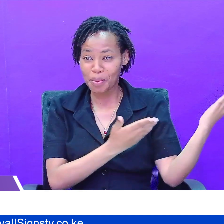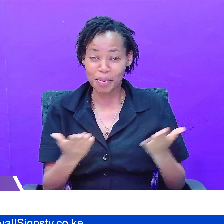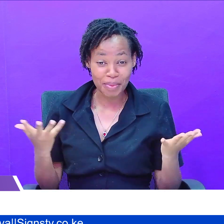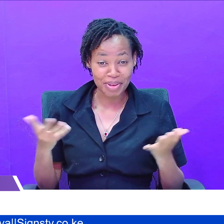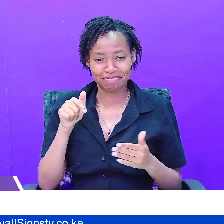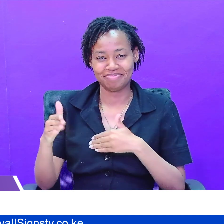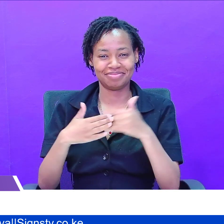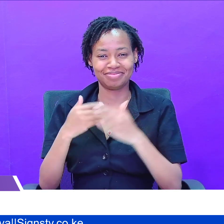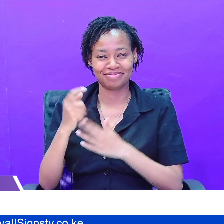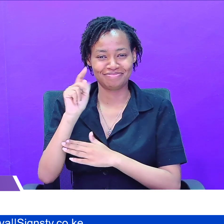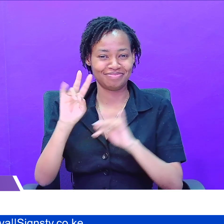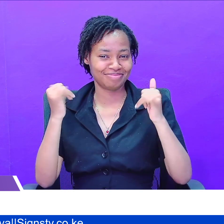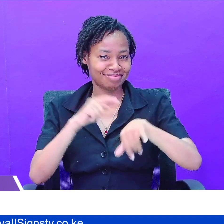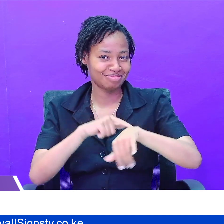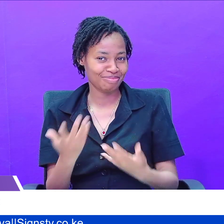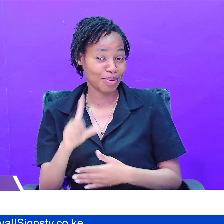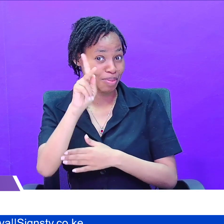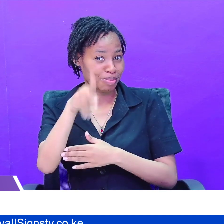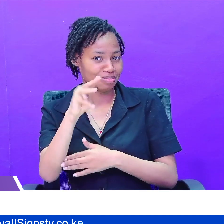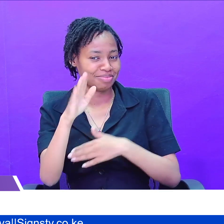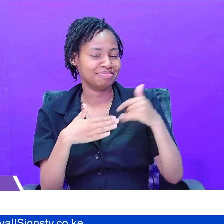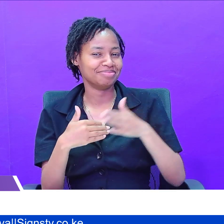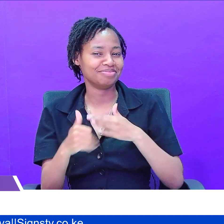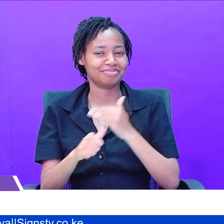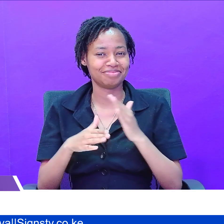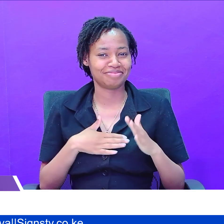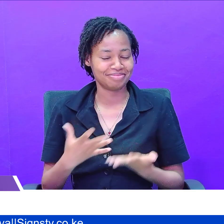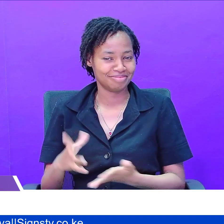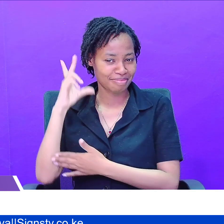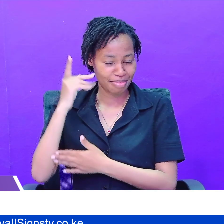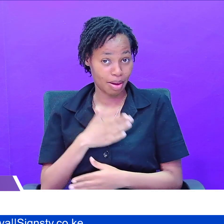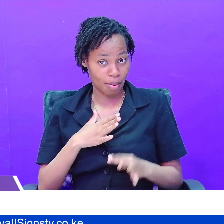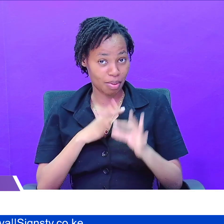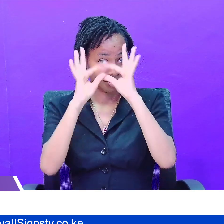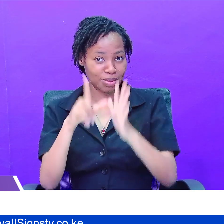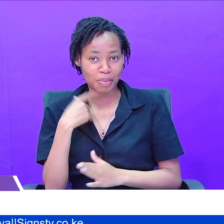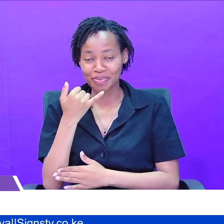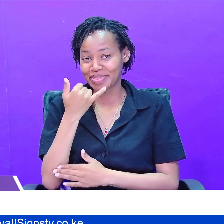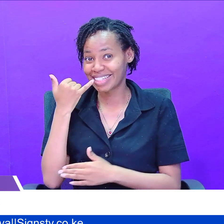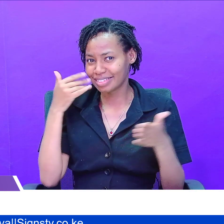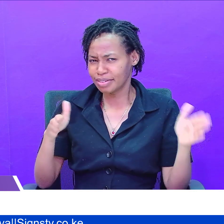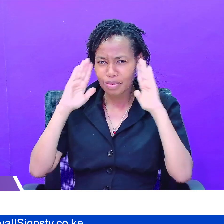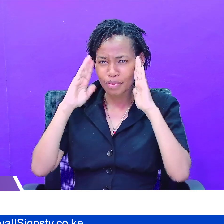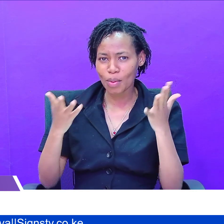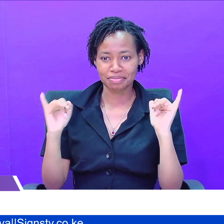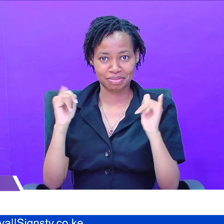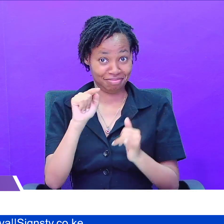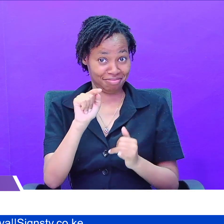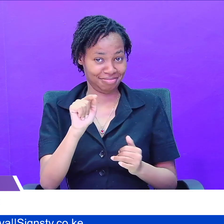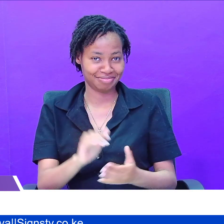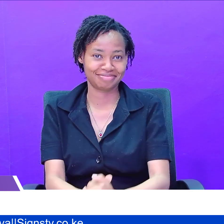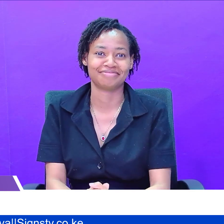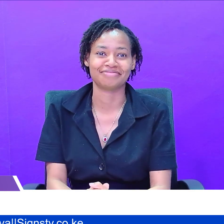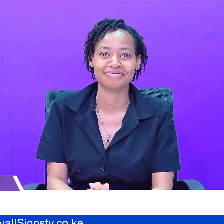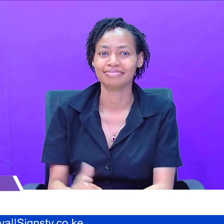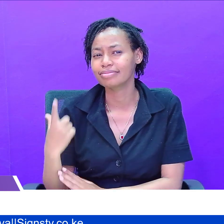Hello viewers, welcome to Science TV 1 p.m. news with me, Catherine Ngovi, and my sign language